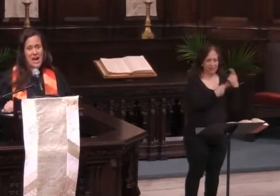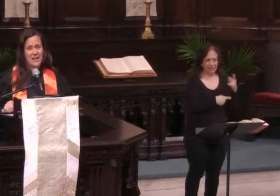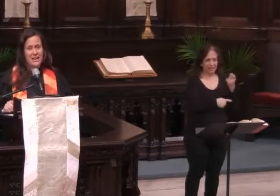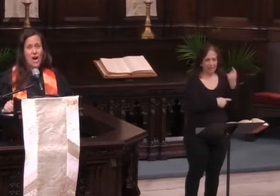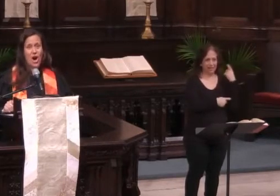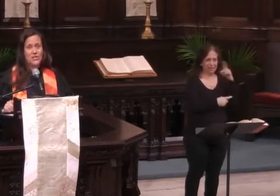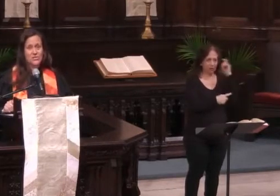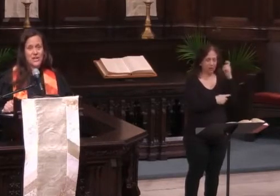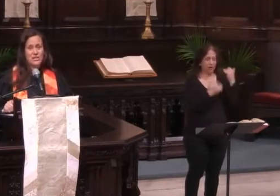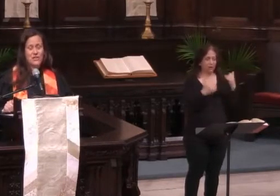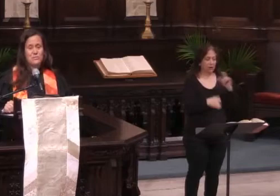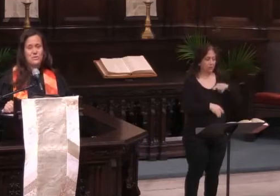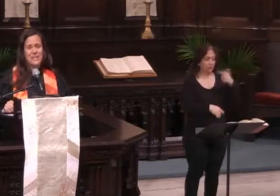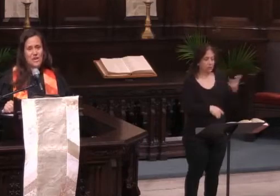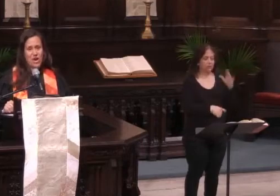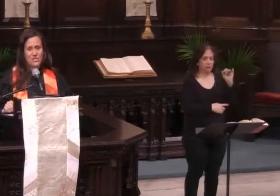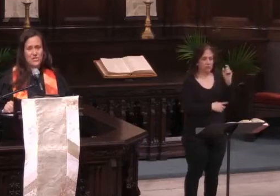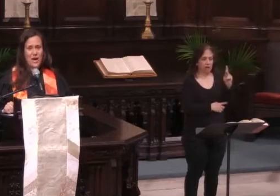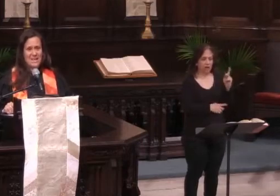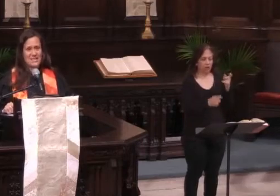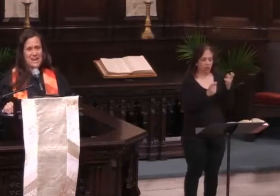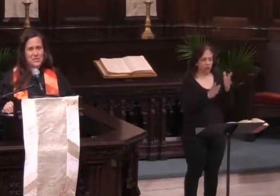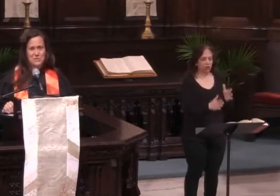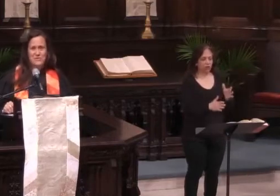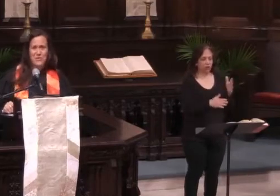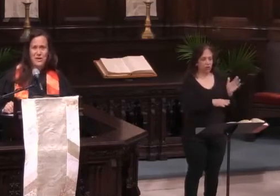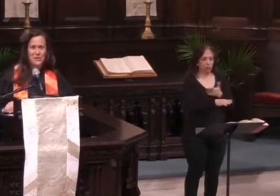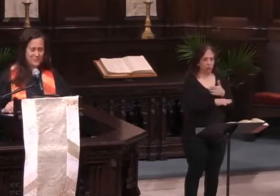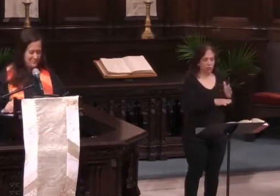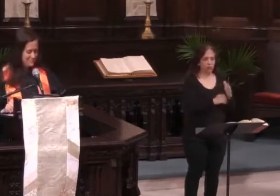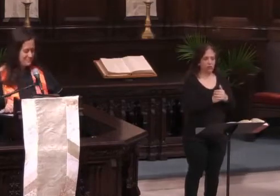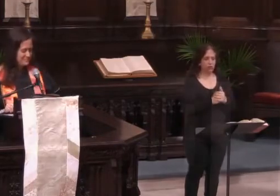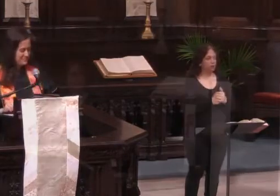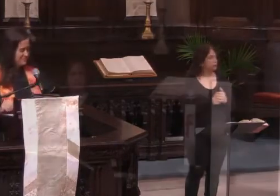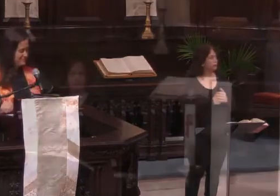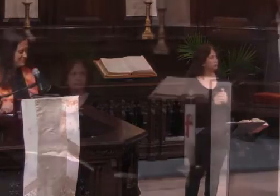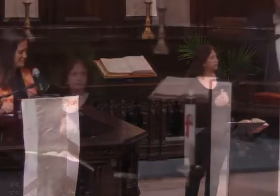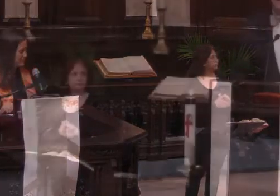to Jack, our Director of Music and Arts, who has an announcement for you.